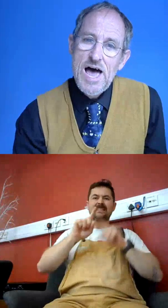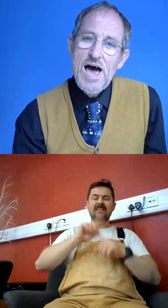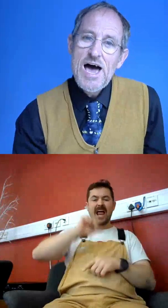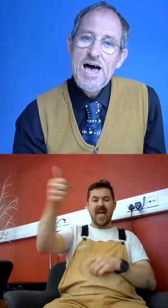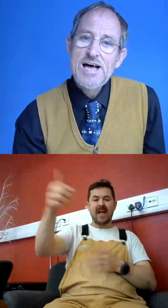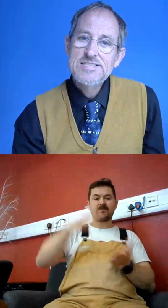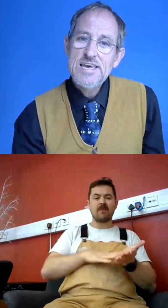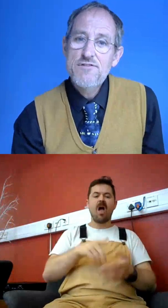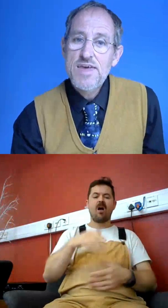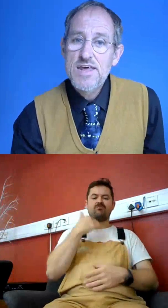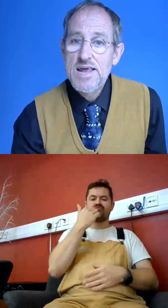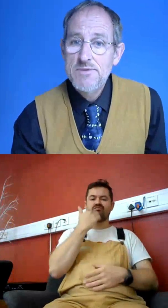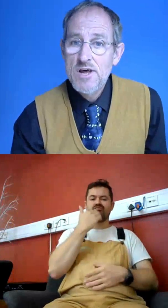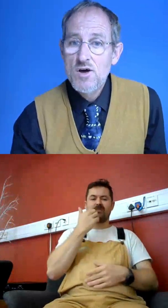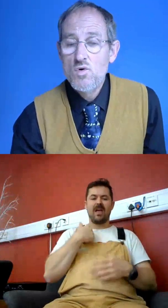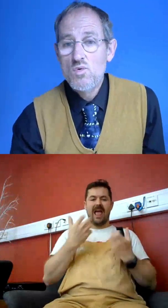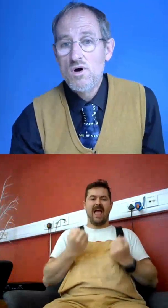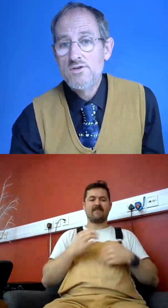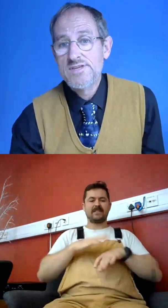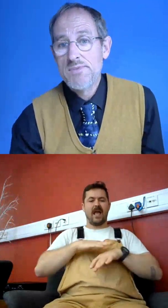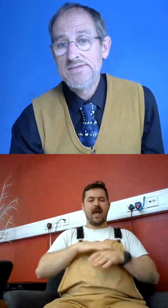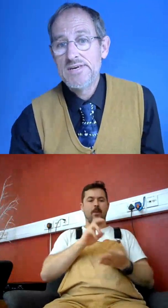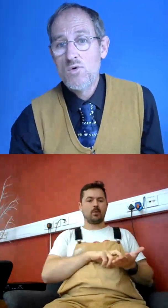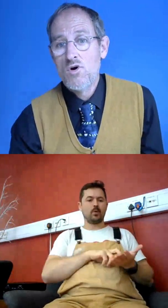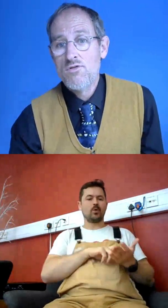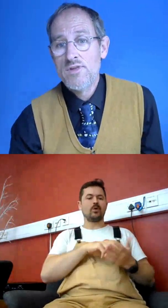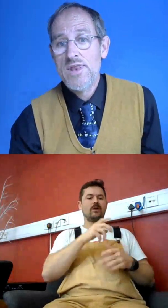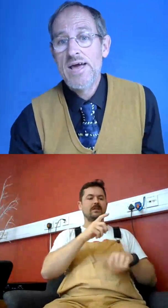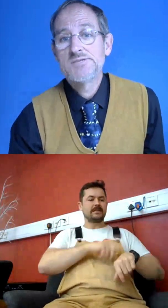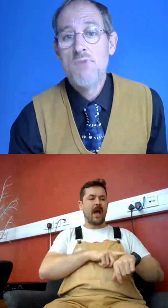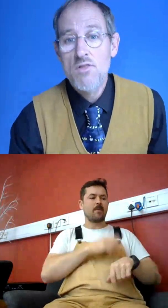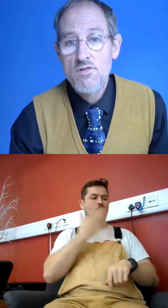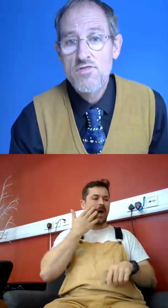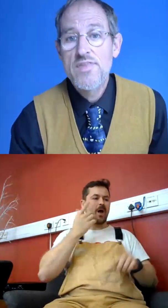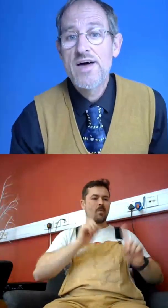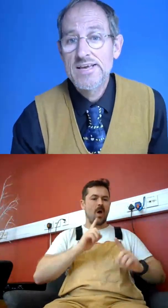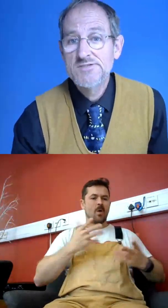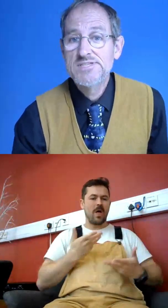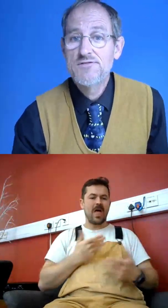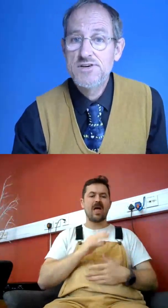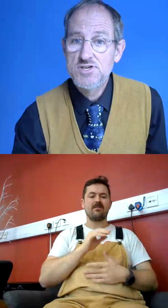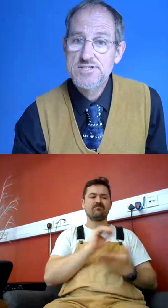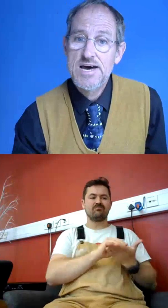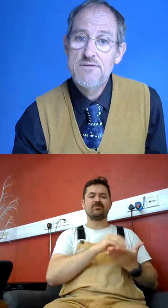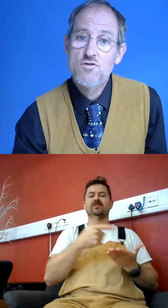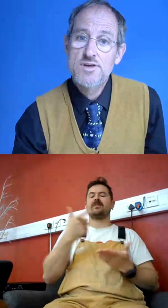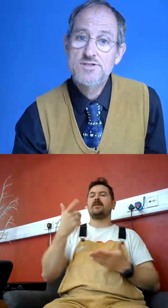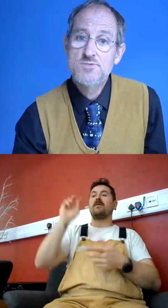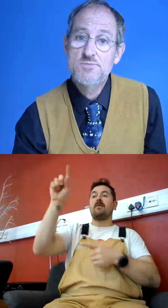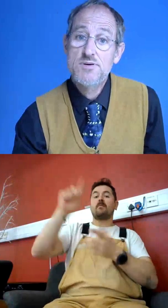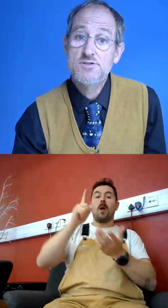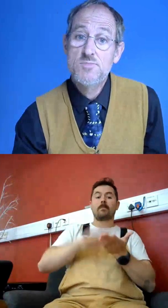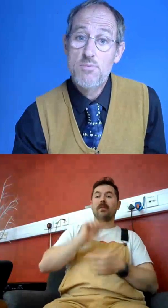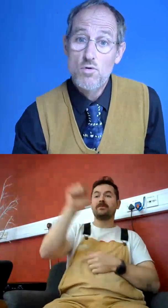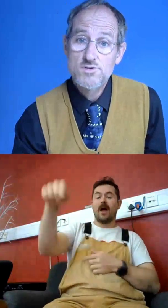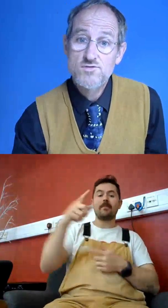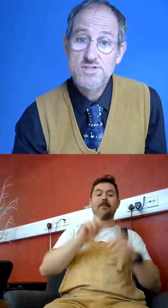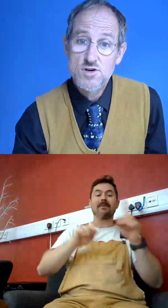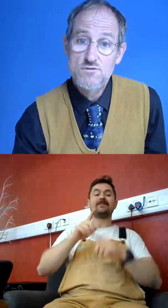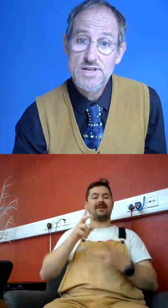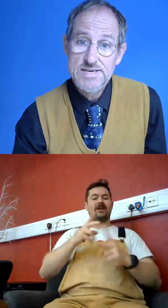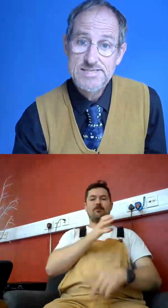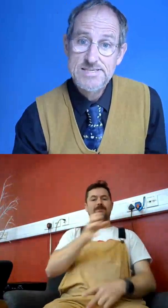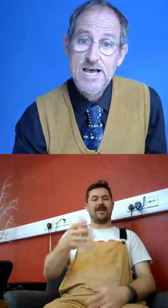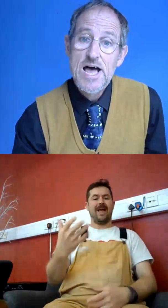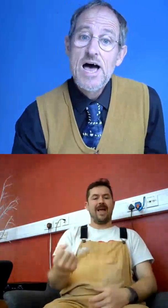me. And if they can let me know there's a meeting going on the next month, then that gives me sufficient time for an interpreter to be booked,